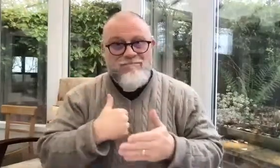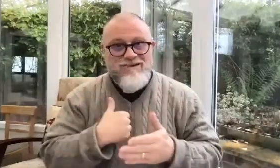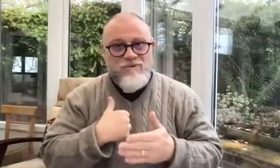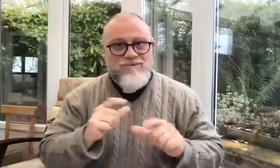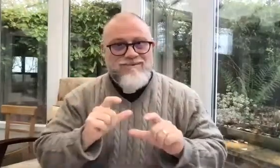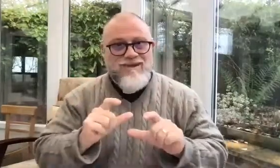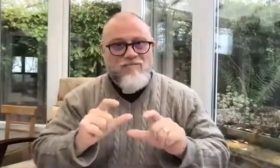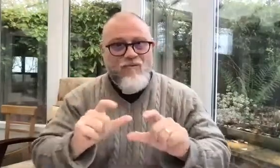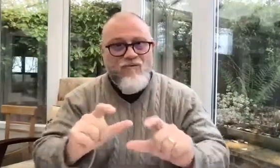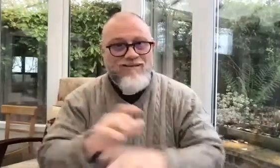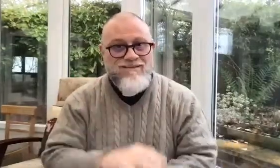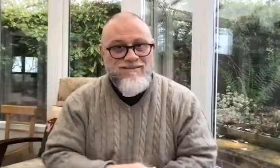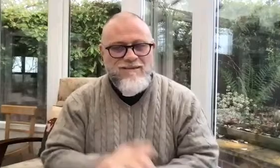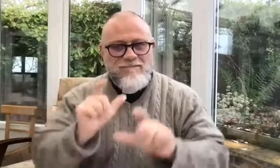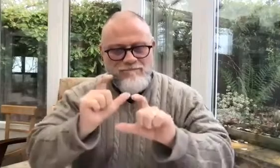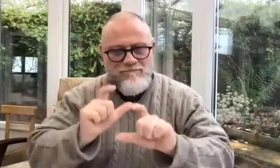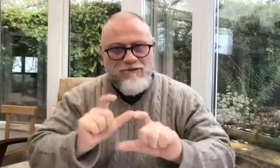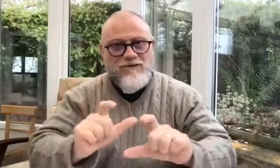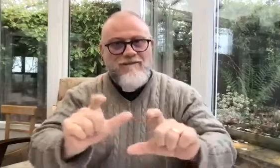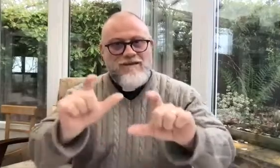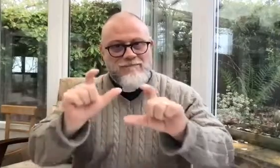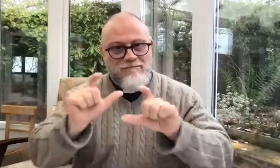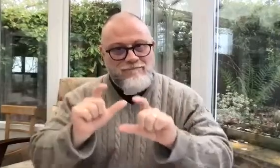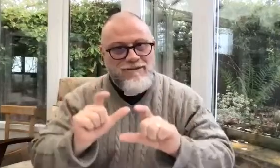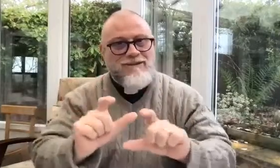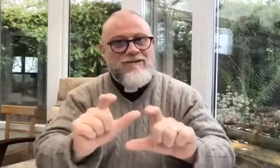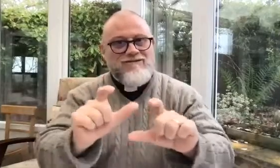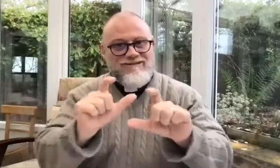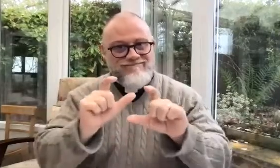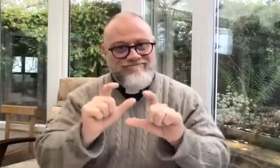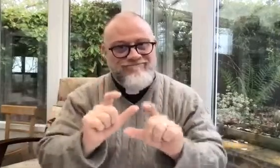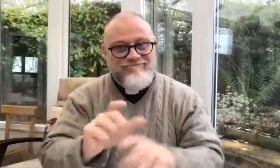With this technology, it's helped me to carry on, to persevere.